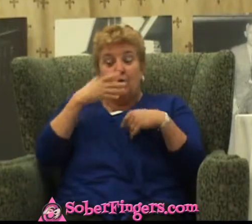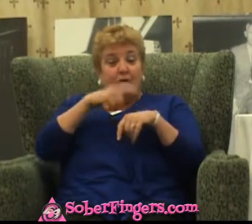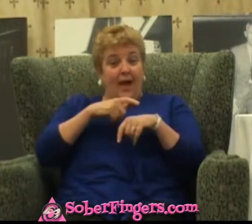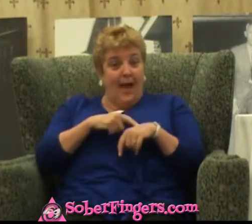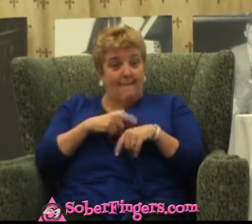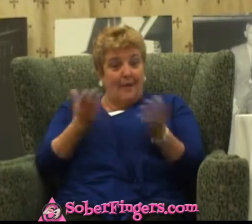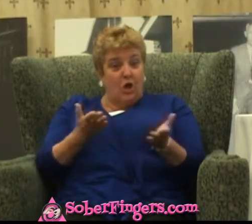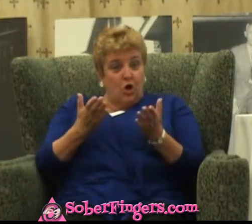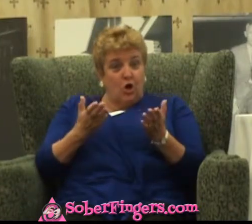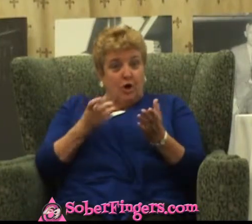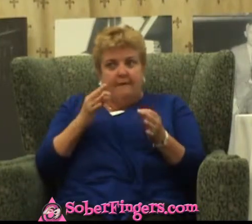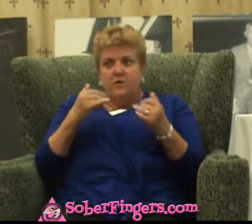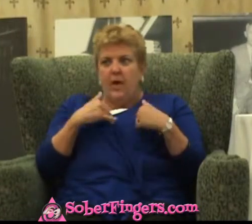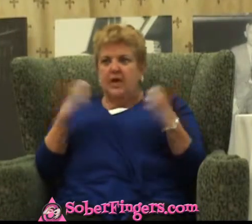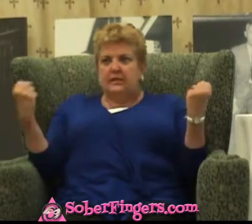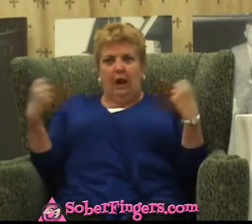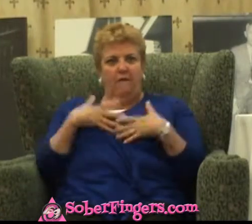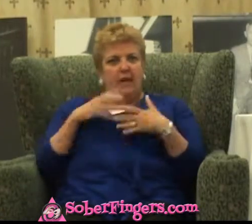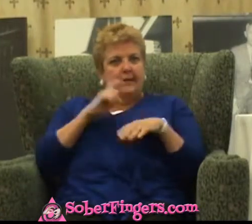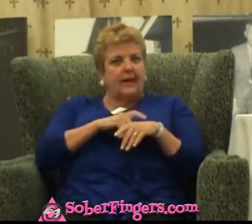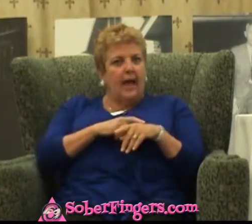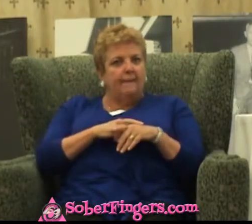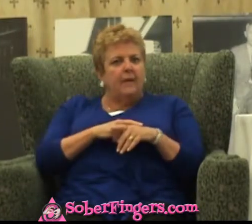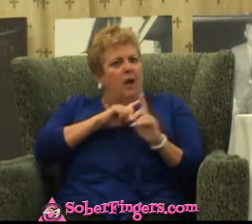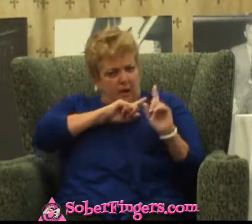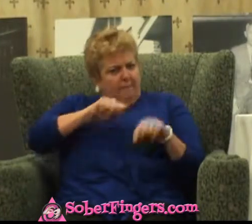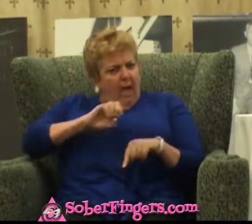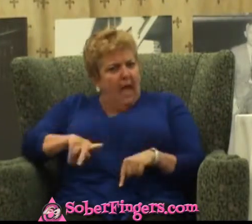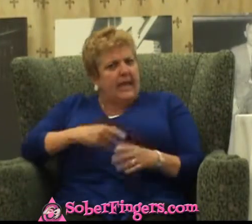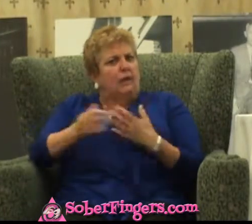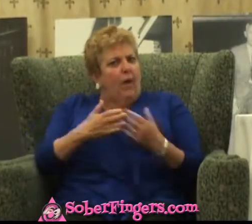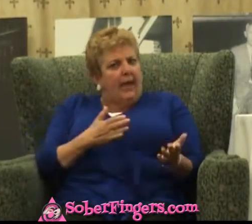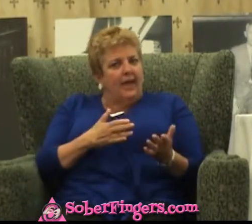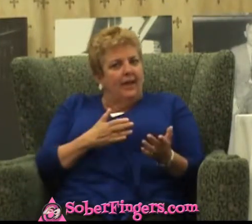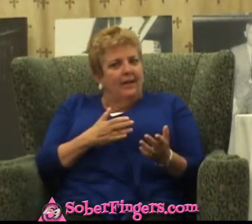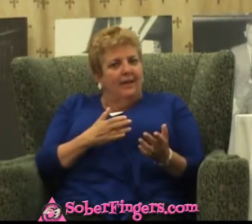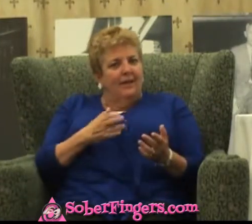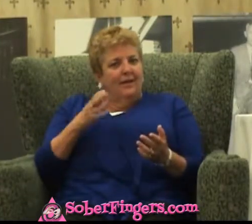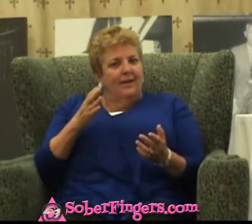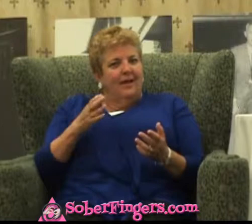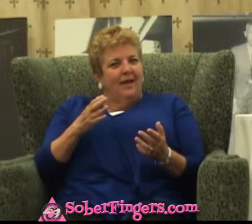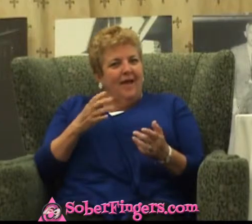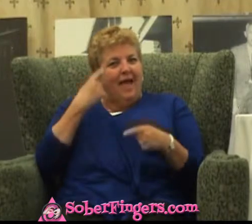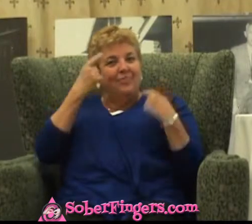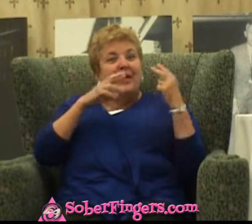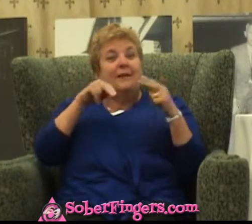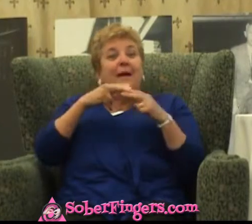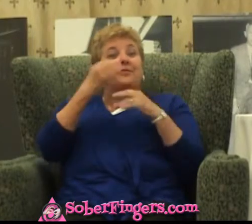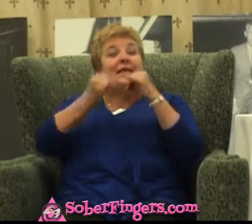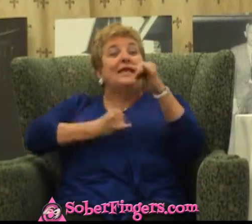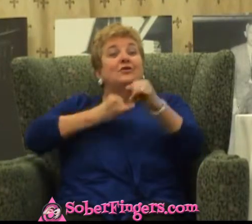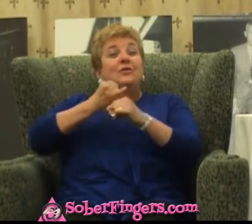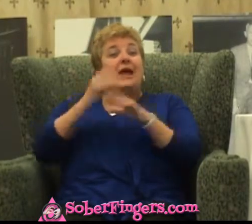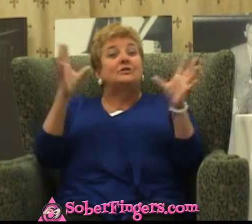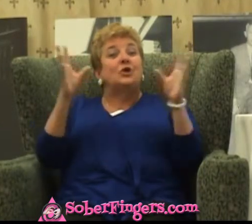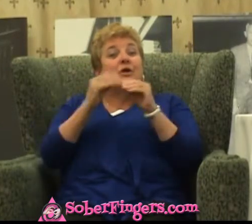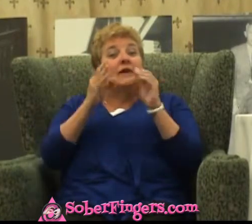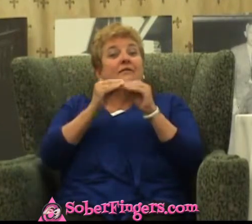a terrifying time here, come back. And think of the international conference in Atlanta, Georgia in